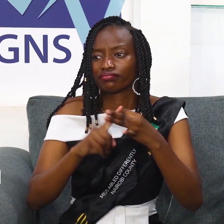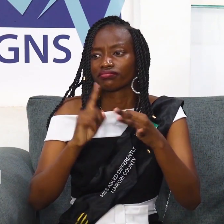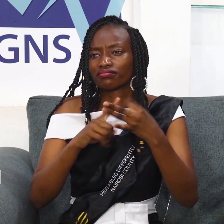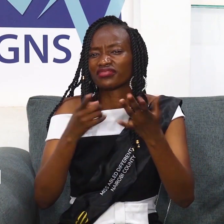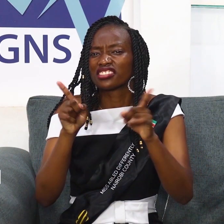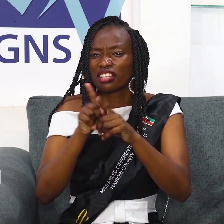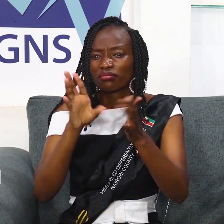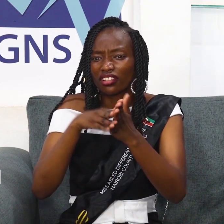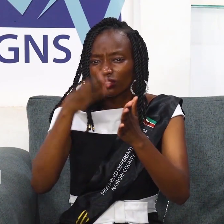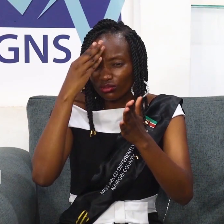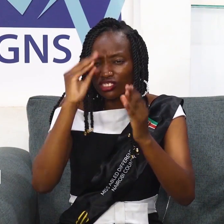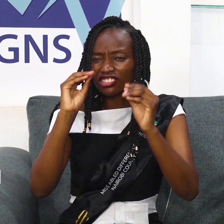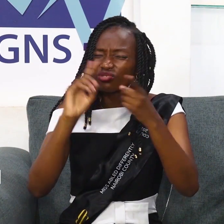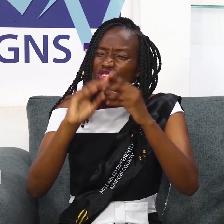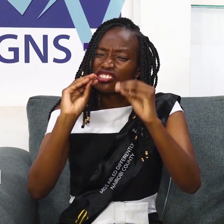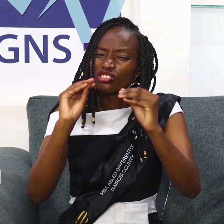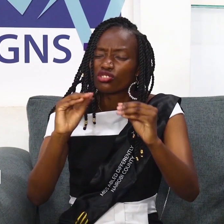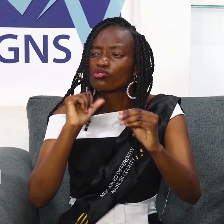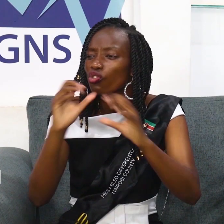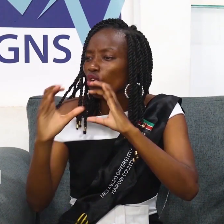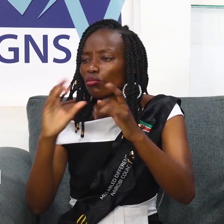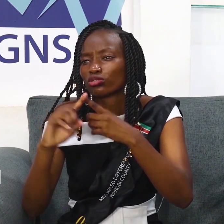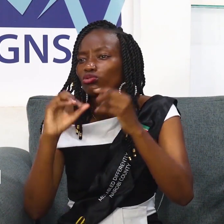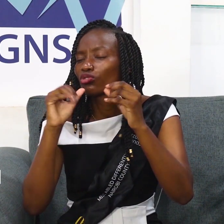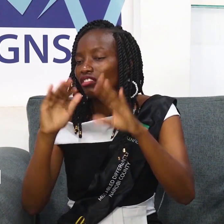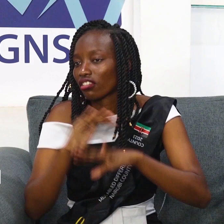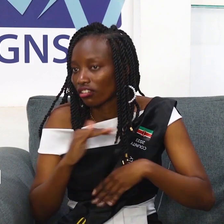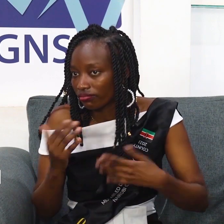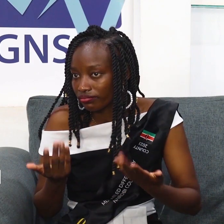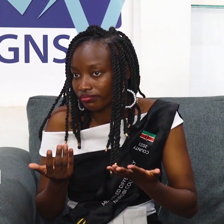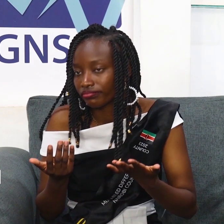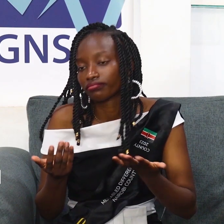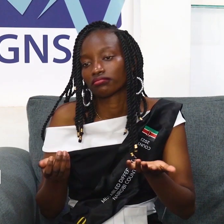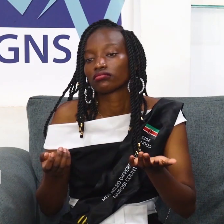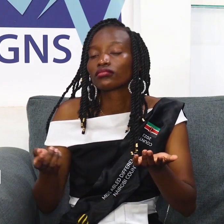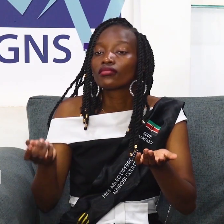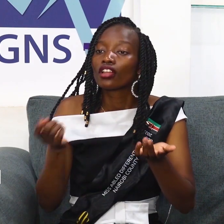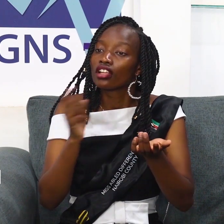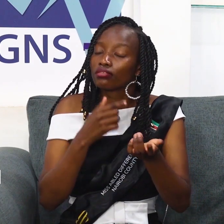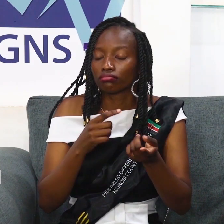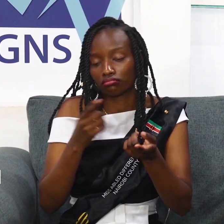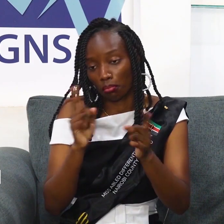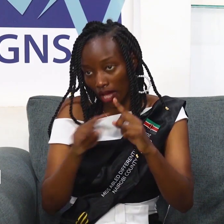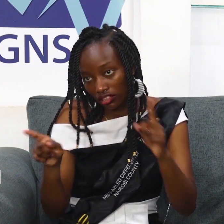employ enough teachers, the quality in terms of teaching and learning and communicating is